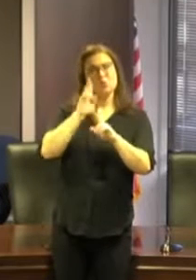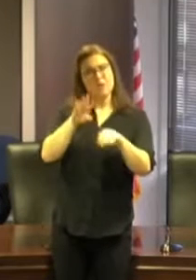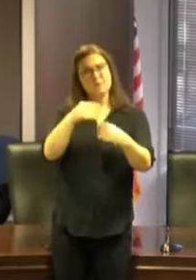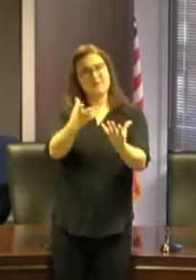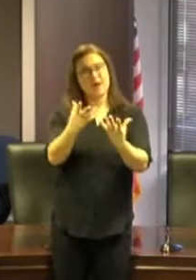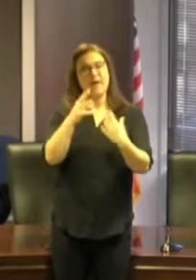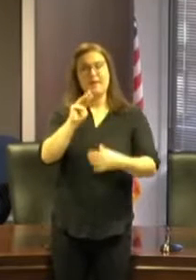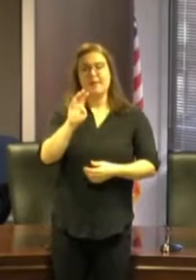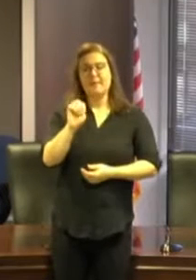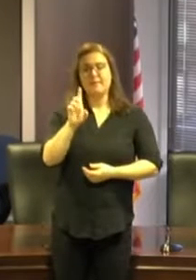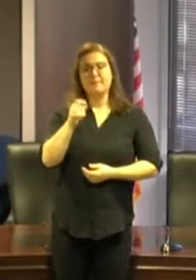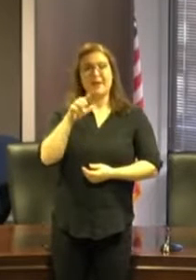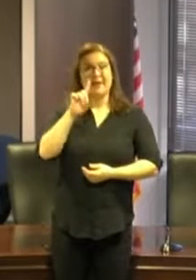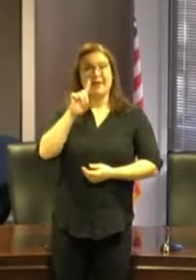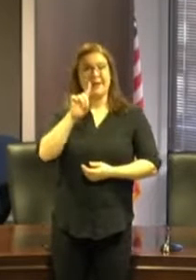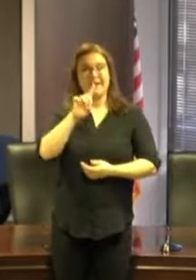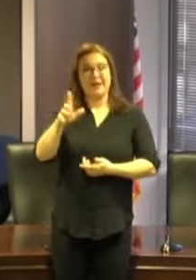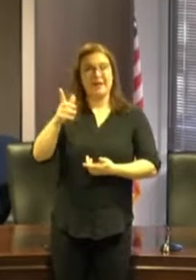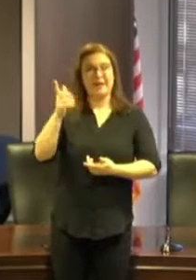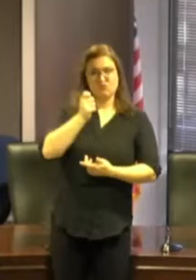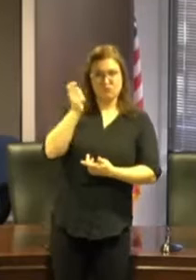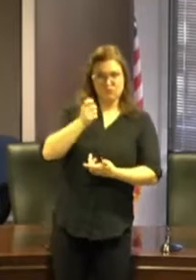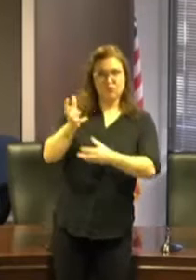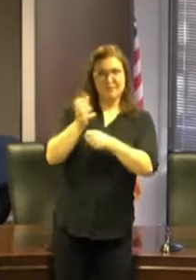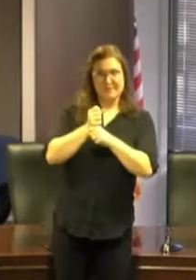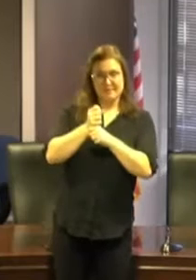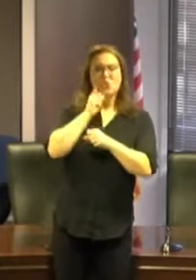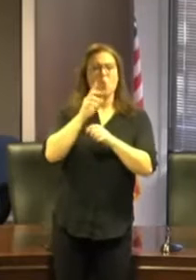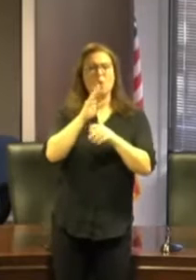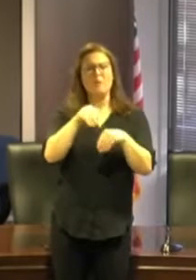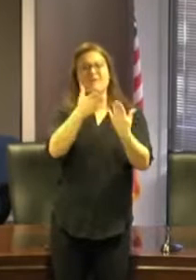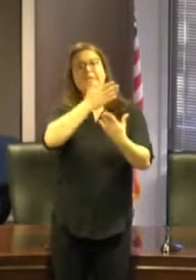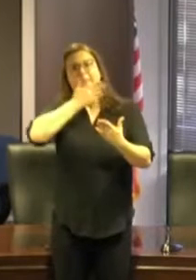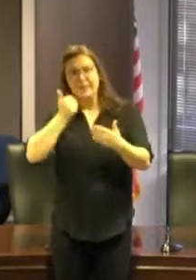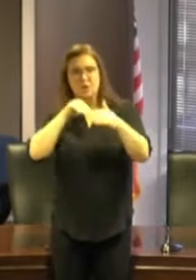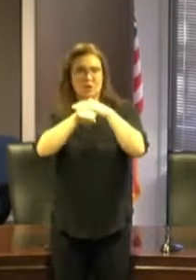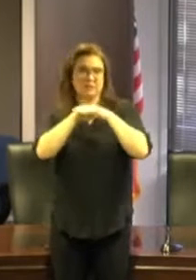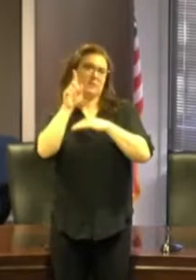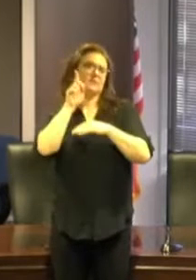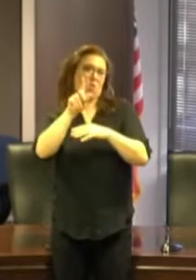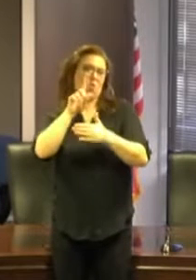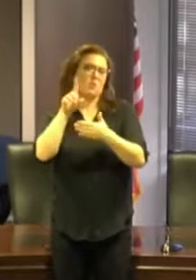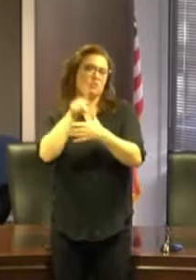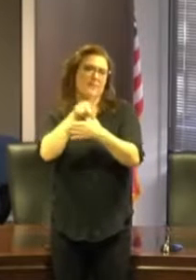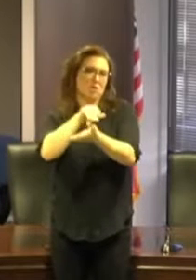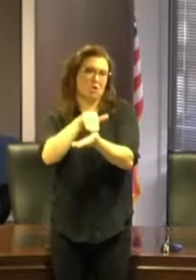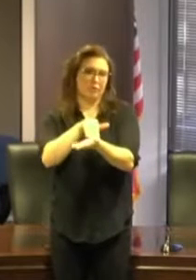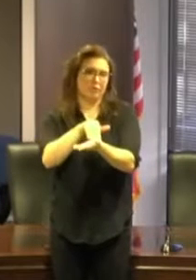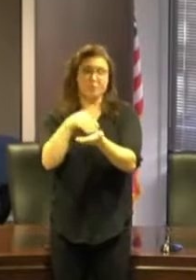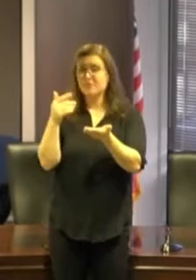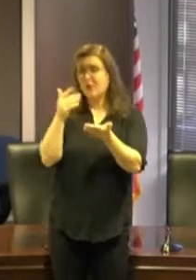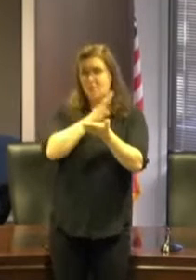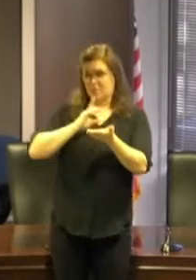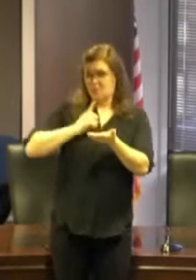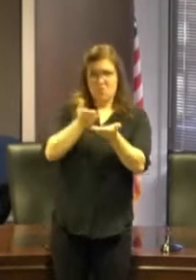Medicaid recipients better access to primary care services. Are there any questions for the board? And you